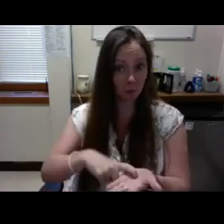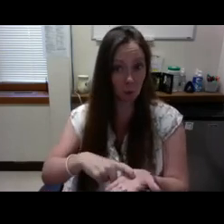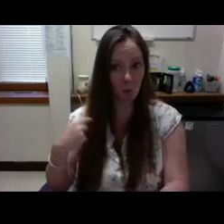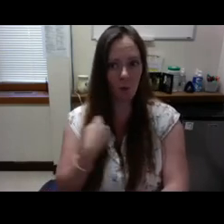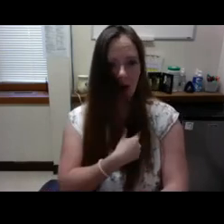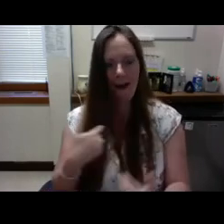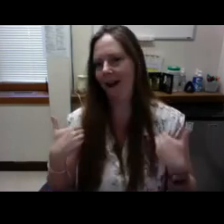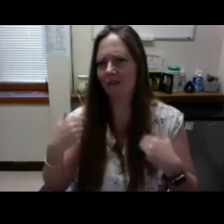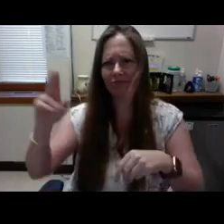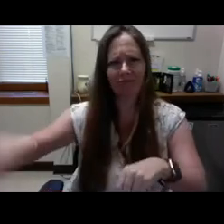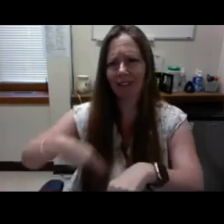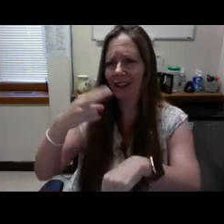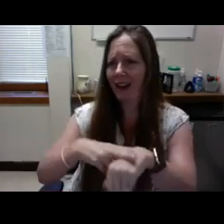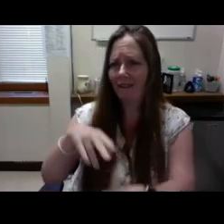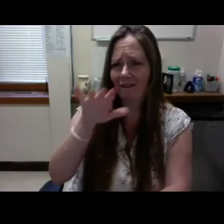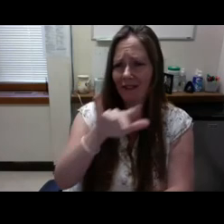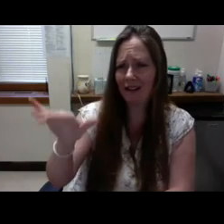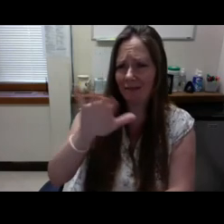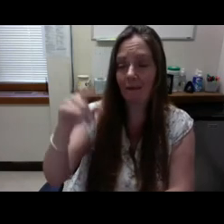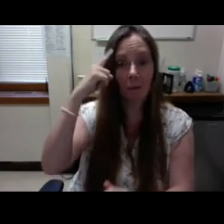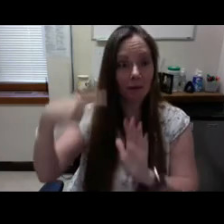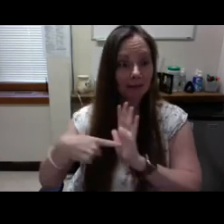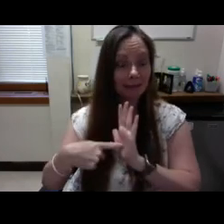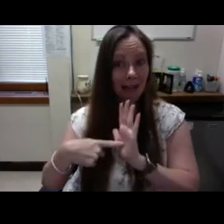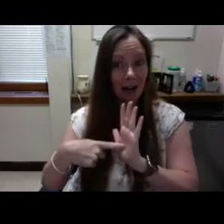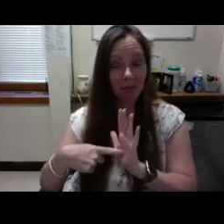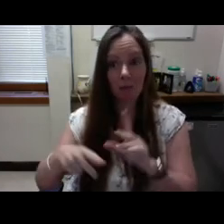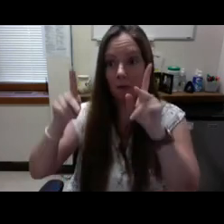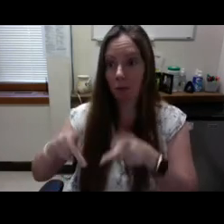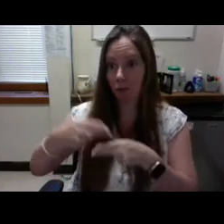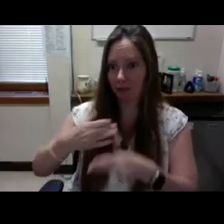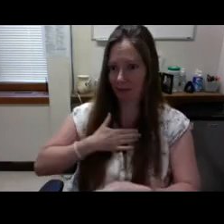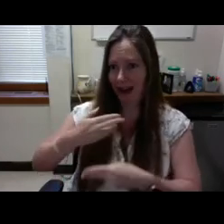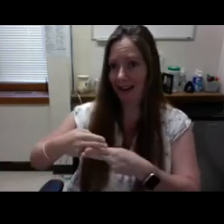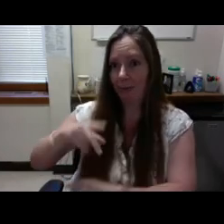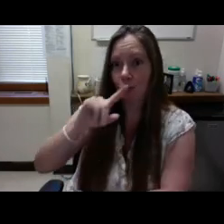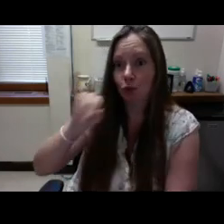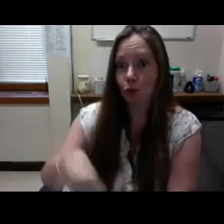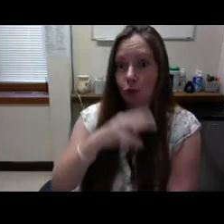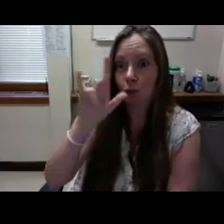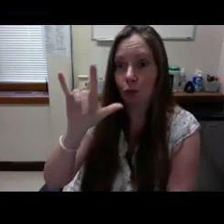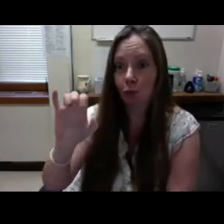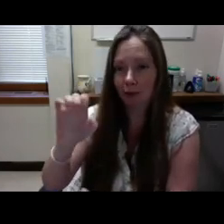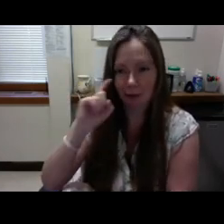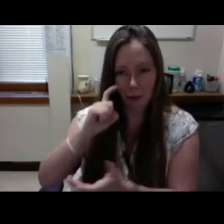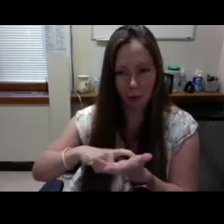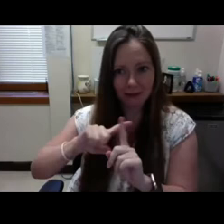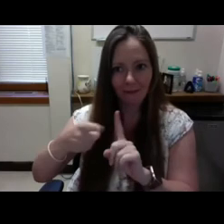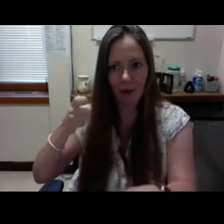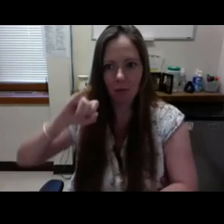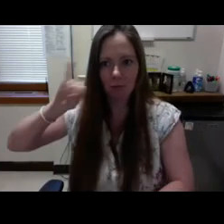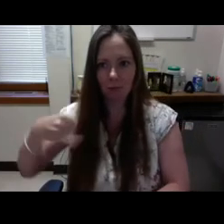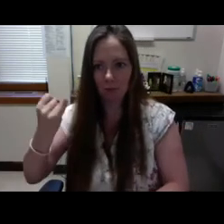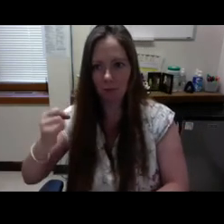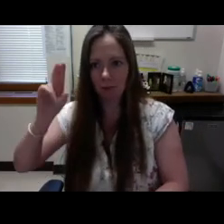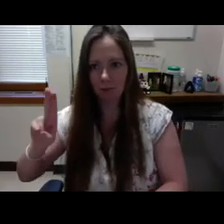that. So if you notice, we have natural finger spelling for words. For example, my name is Julie.